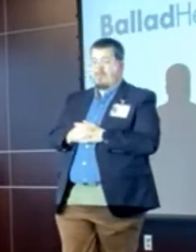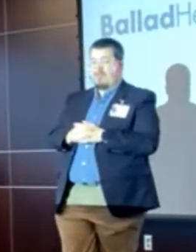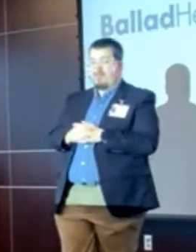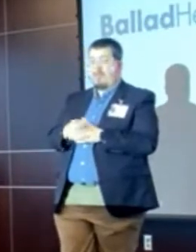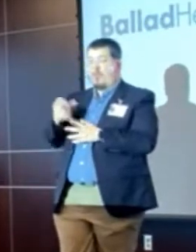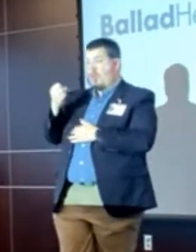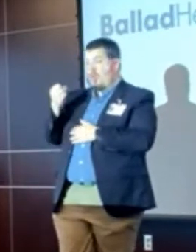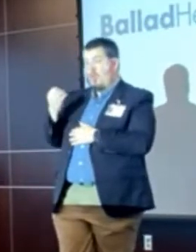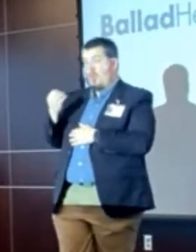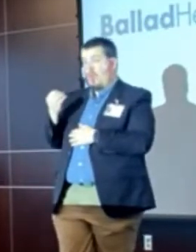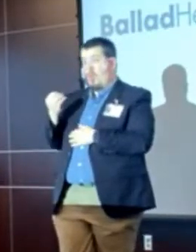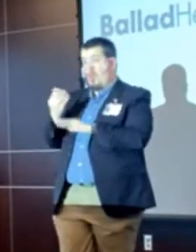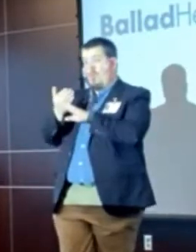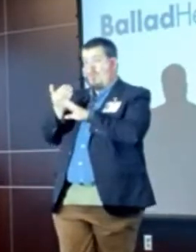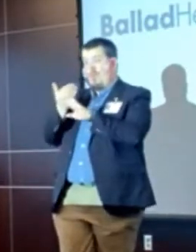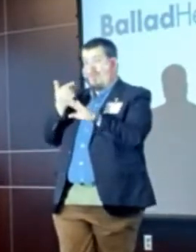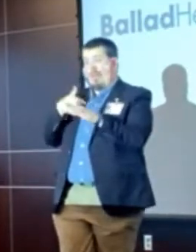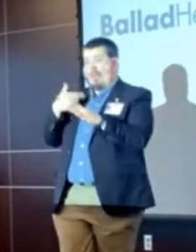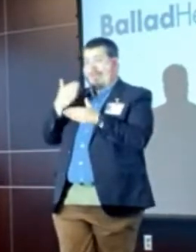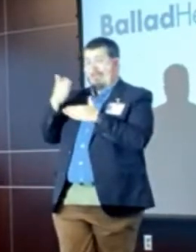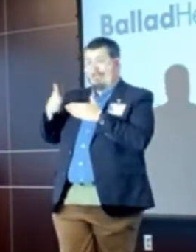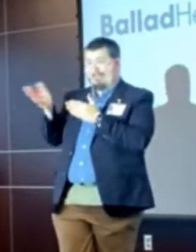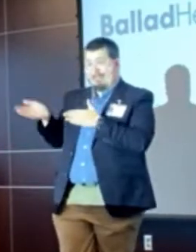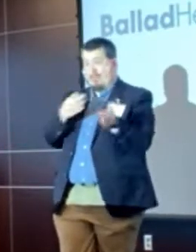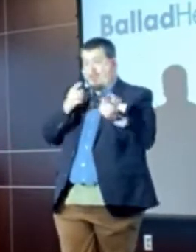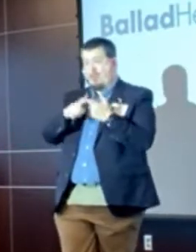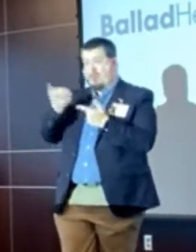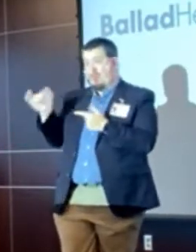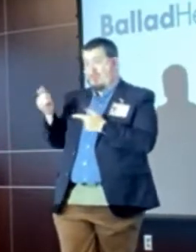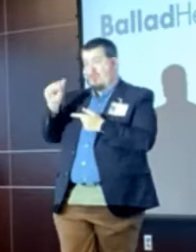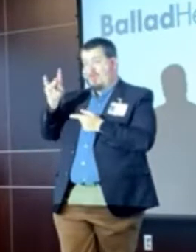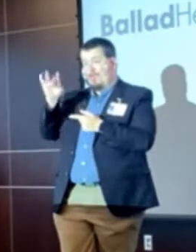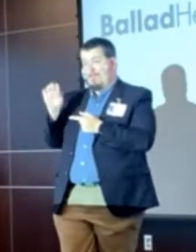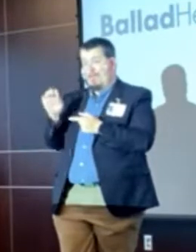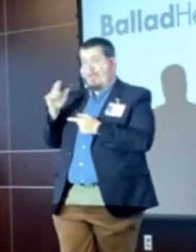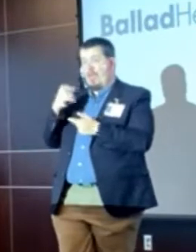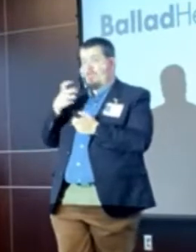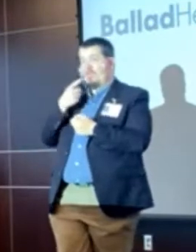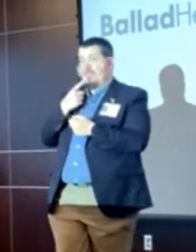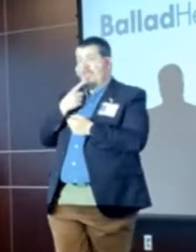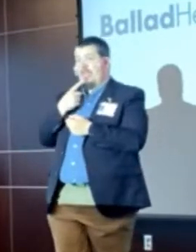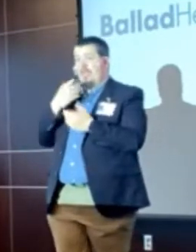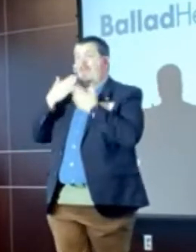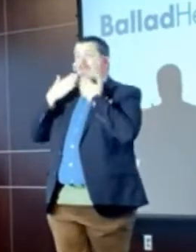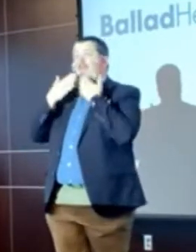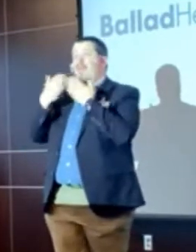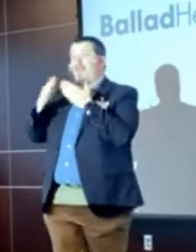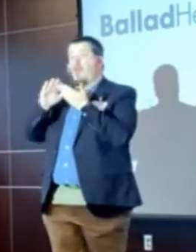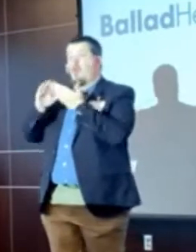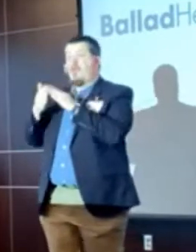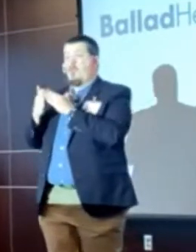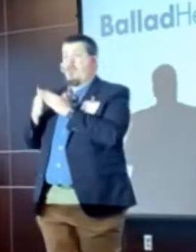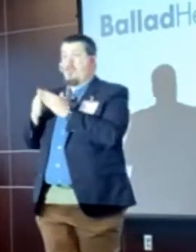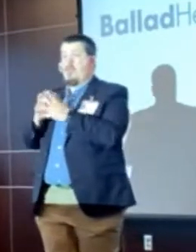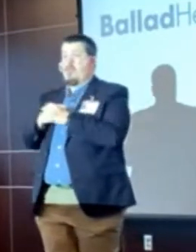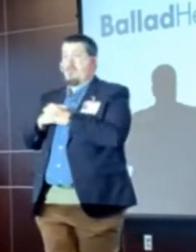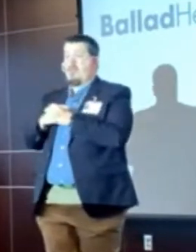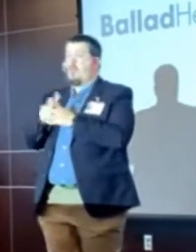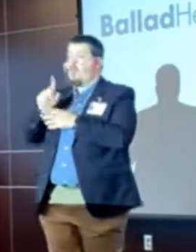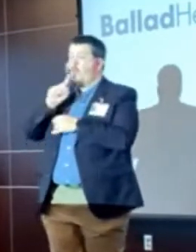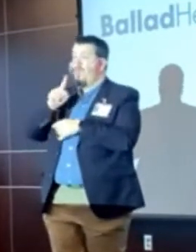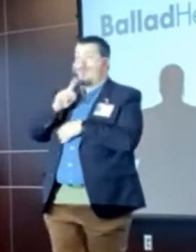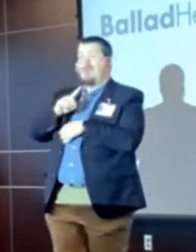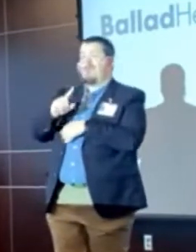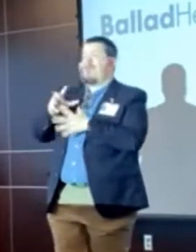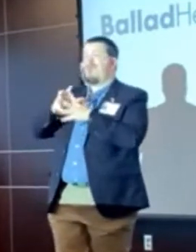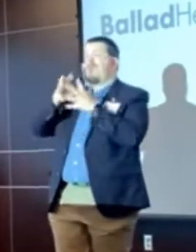So before I wrap things up and turn it over to Jamie, I do want to say a great thank you to our community. There's been just